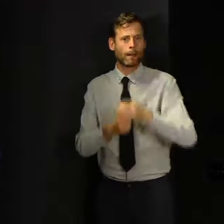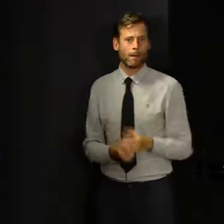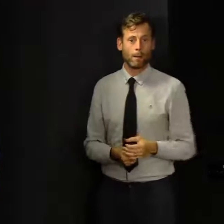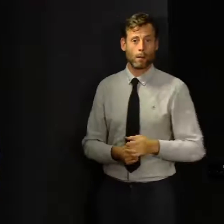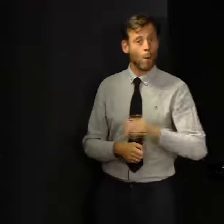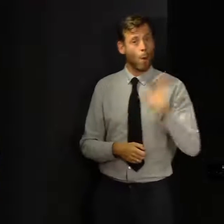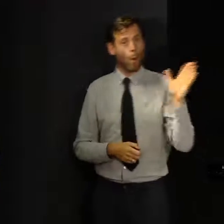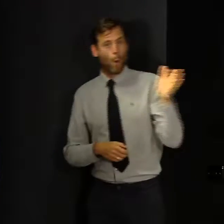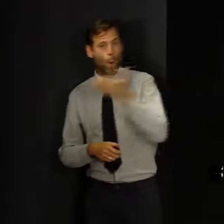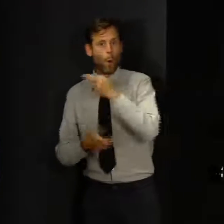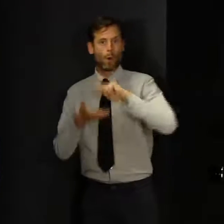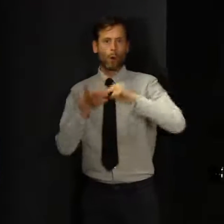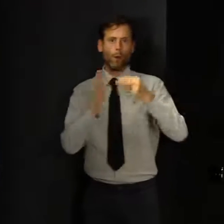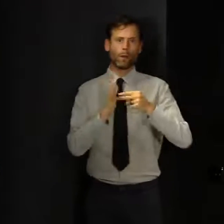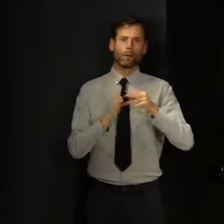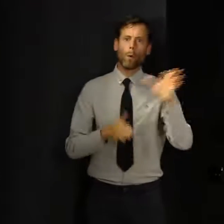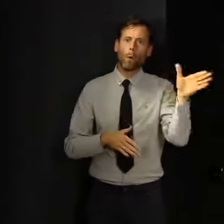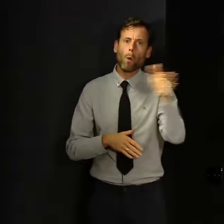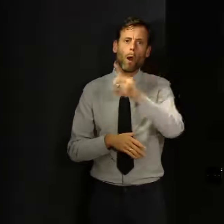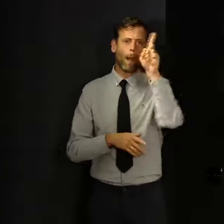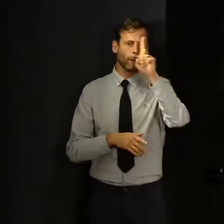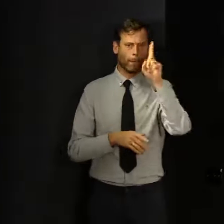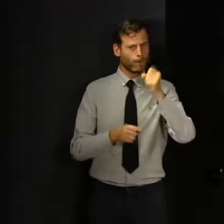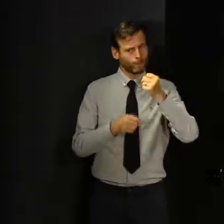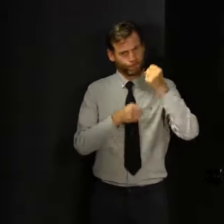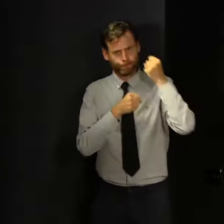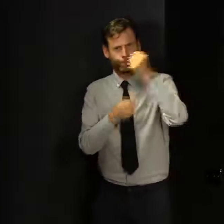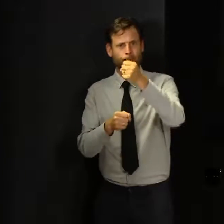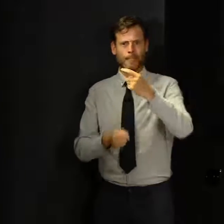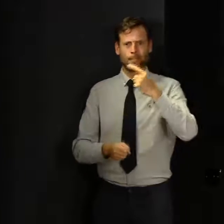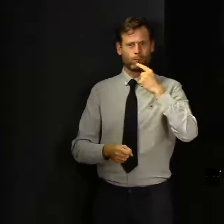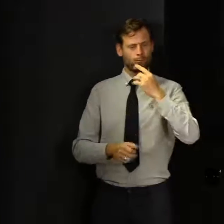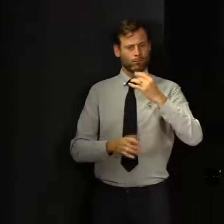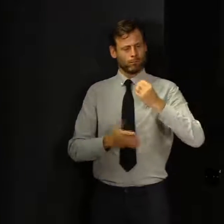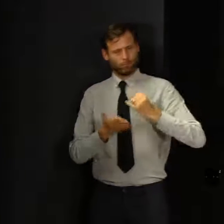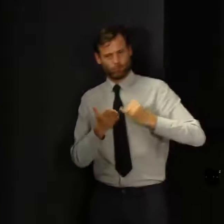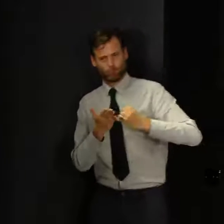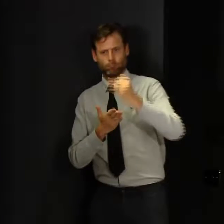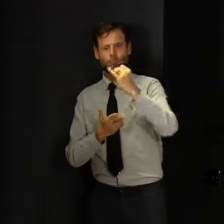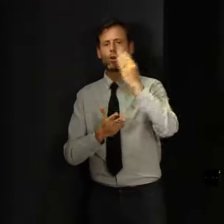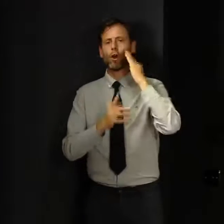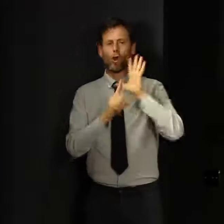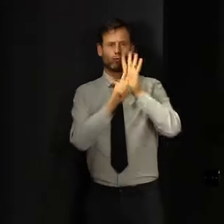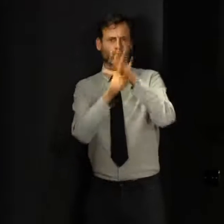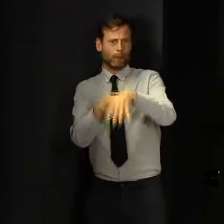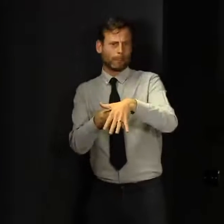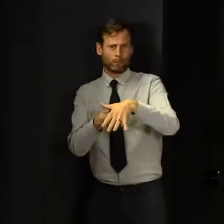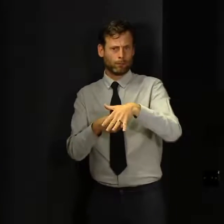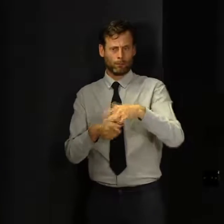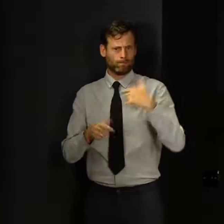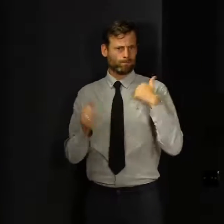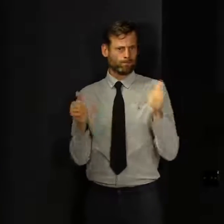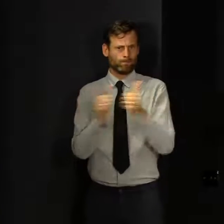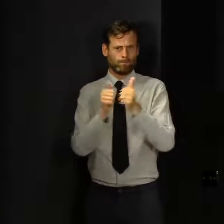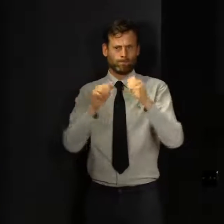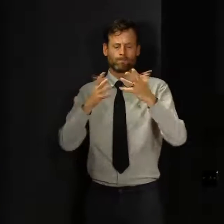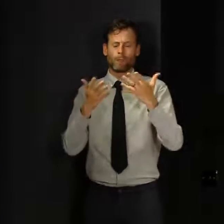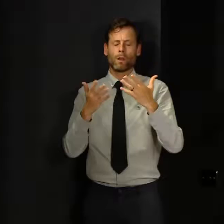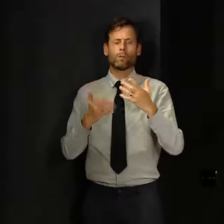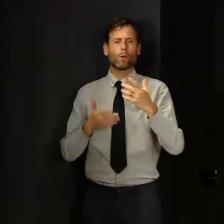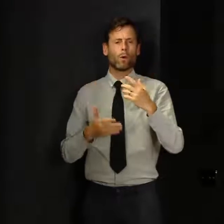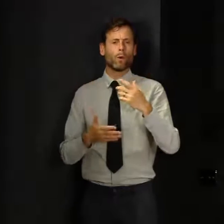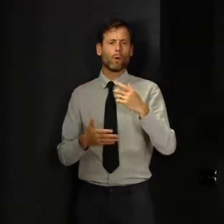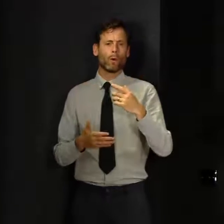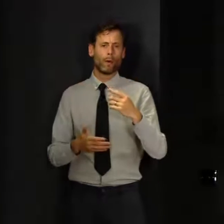individuals who've made their voices heard and spoken out against racial injustice right across the world. As I've said earlier this week,